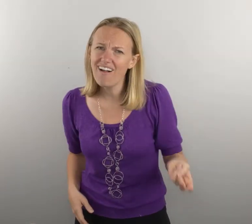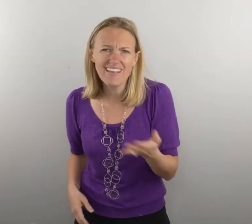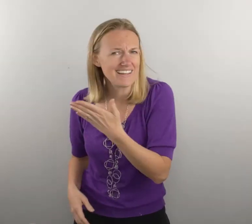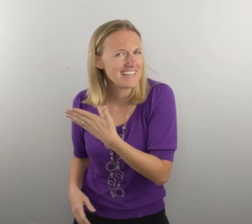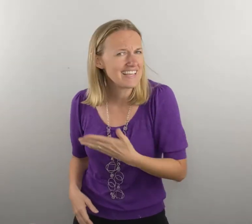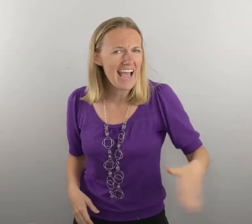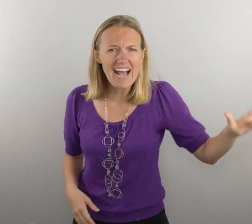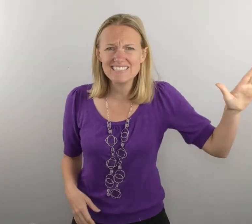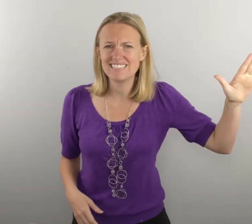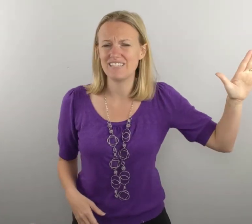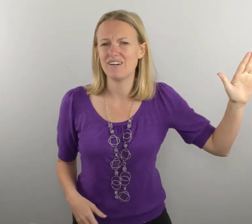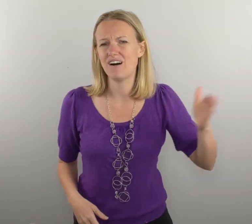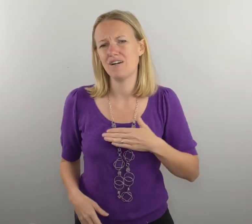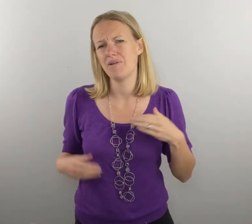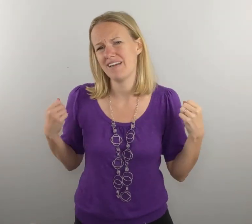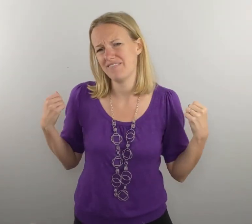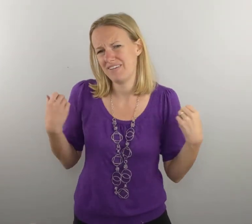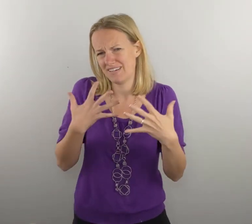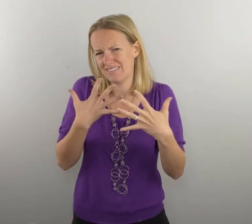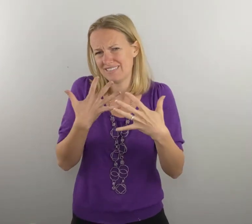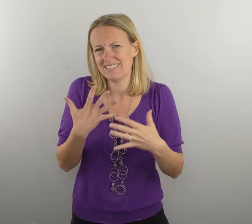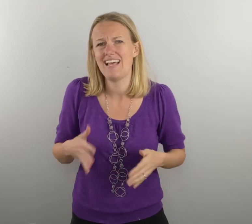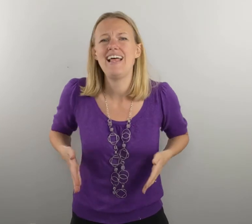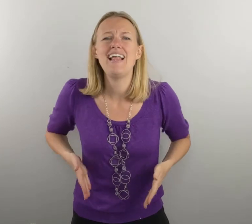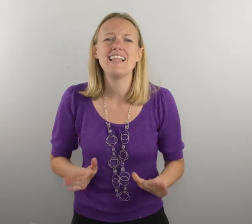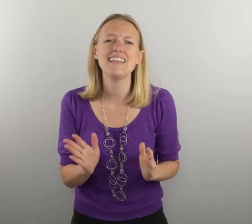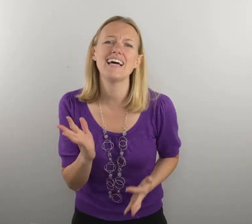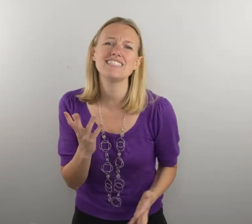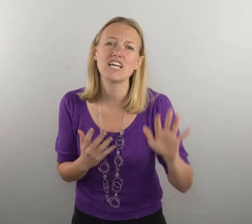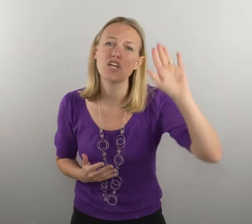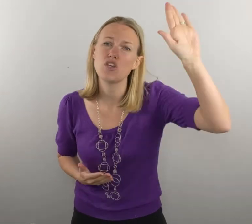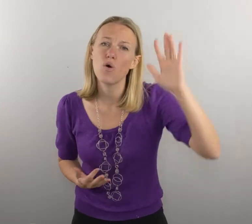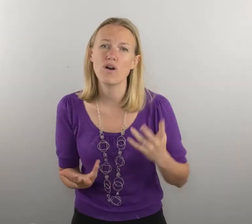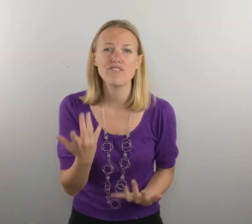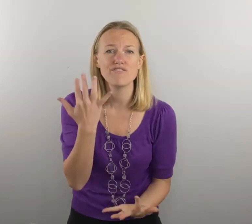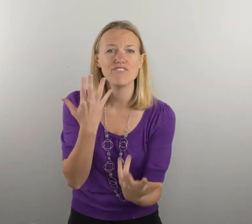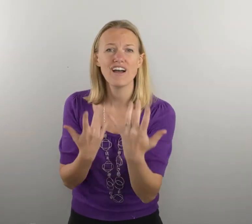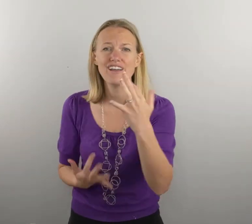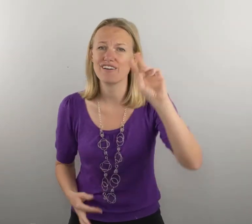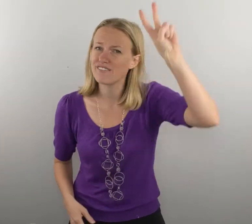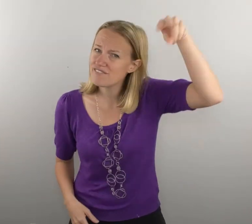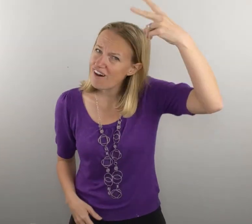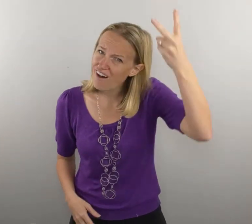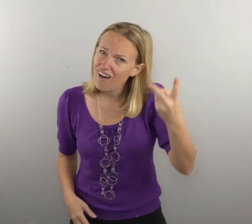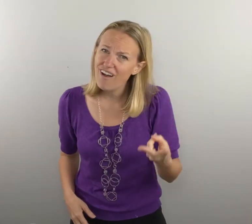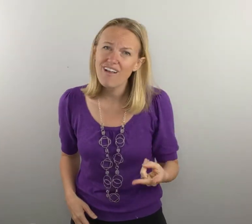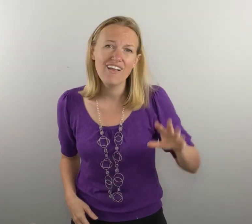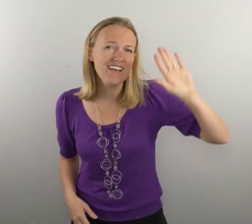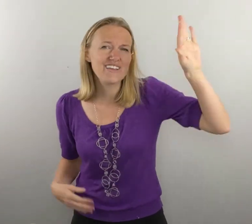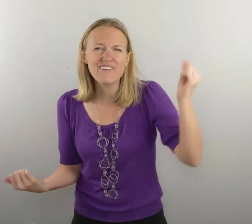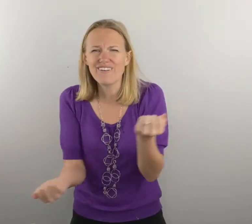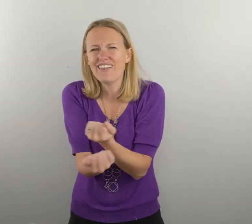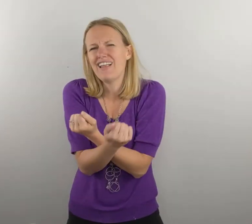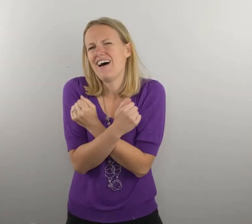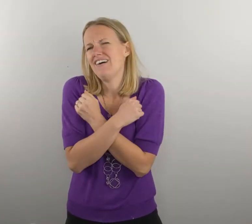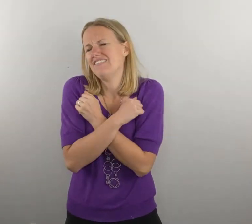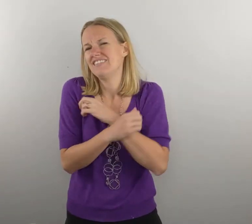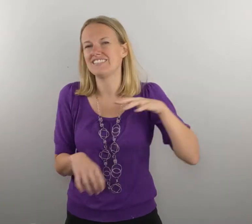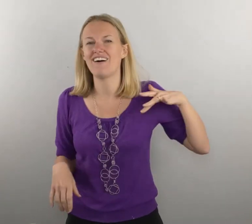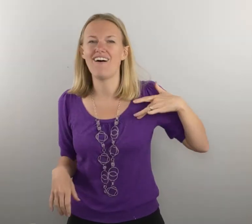and cast out all my fears. Let your fire fall. Your love is all